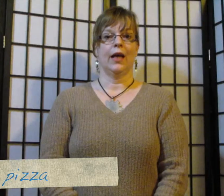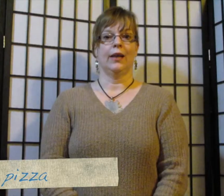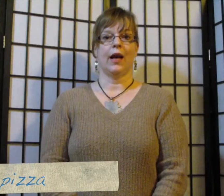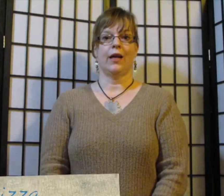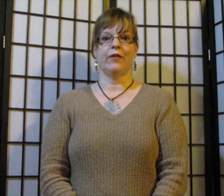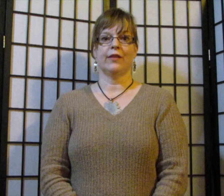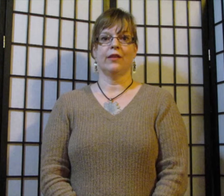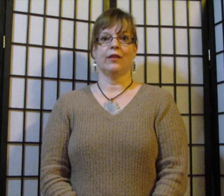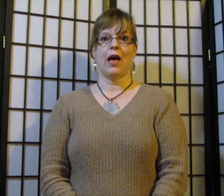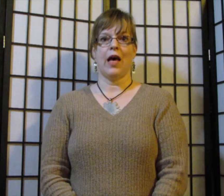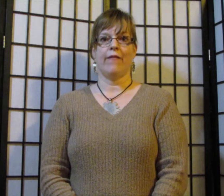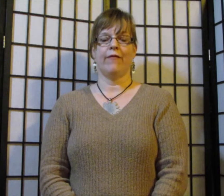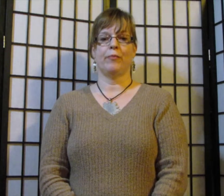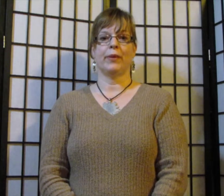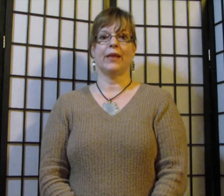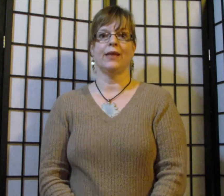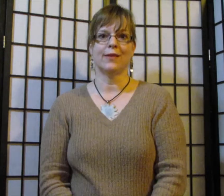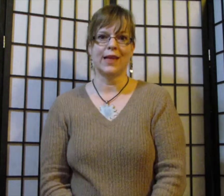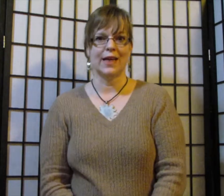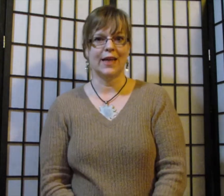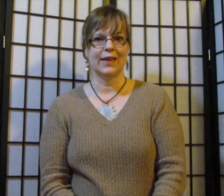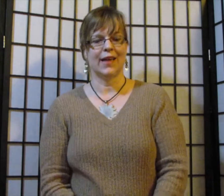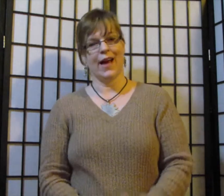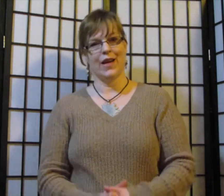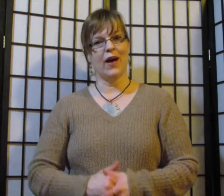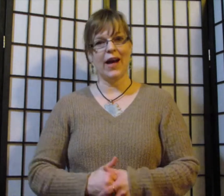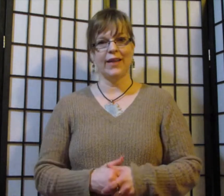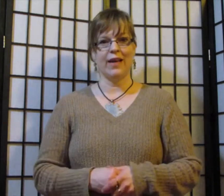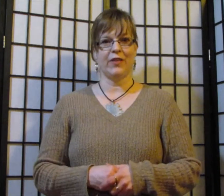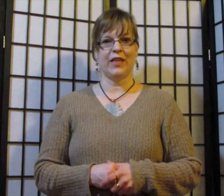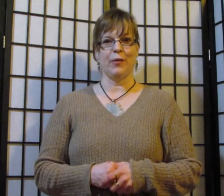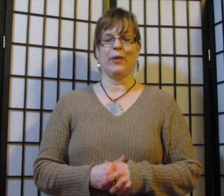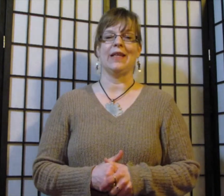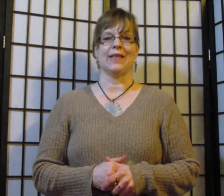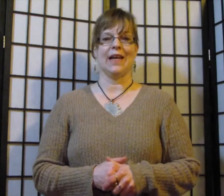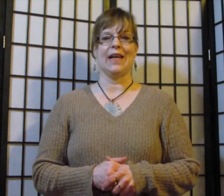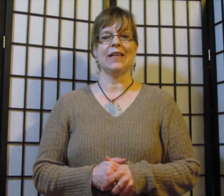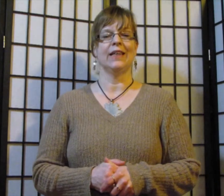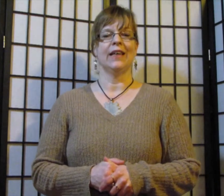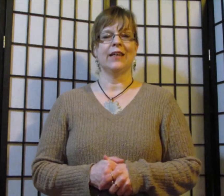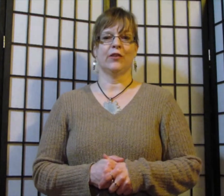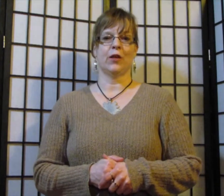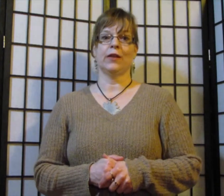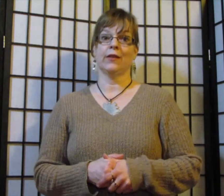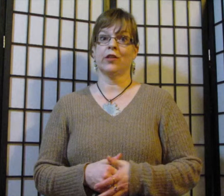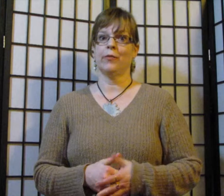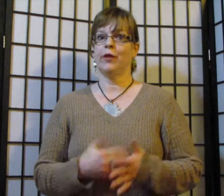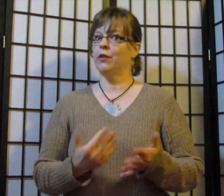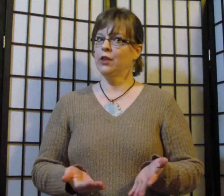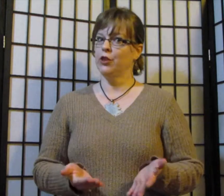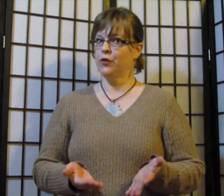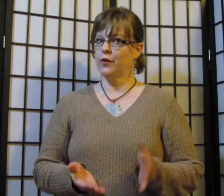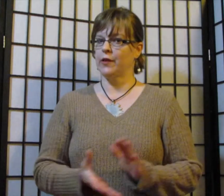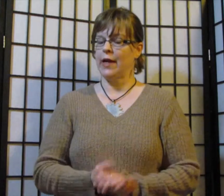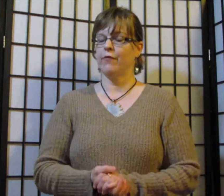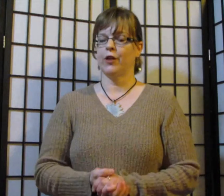A lot of us love pizza. I know I love eating pizza, so this is going to be a really useful sign for